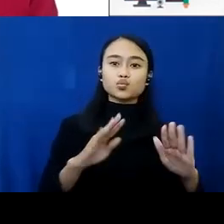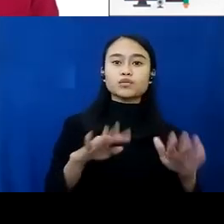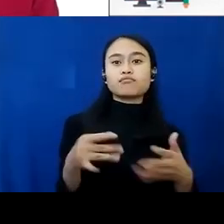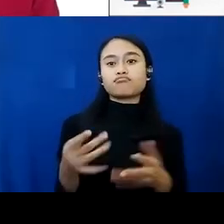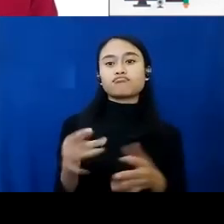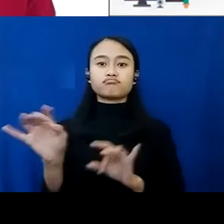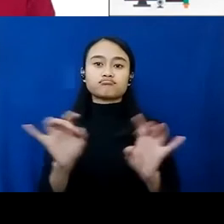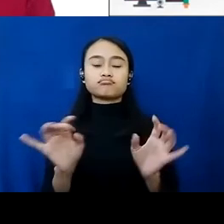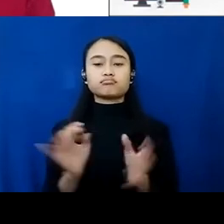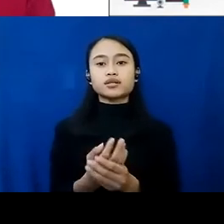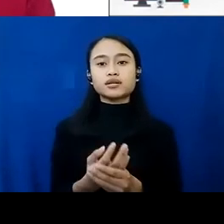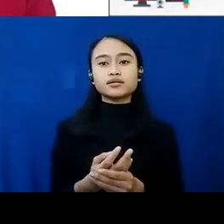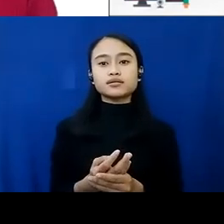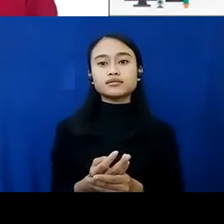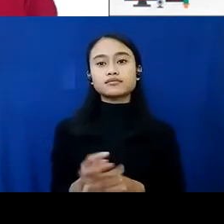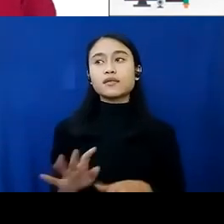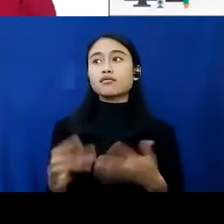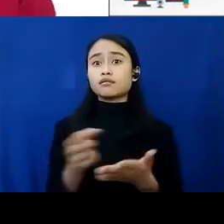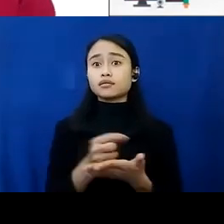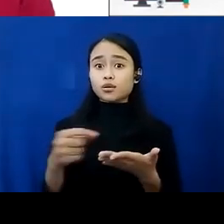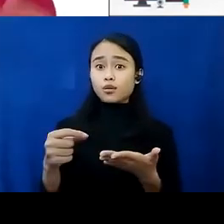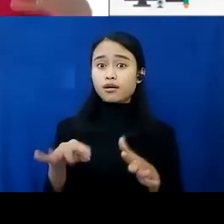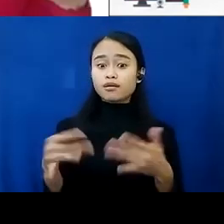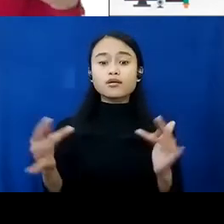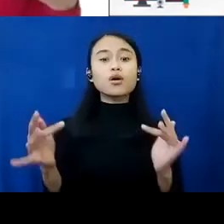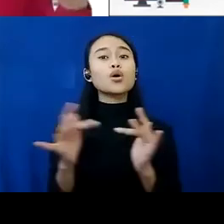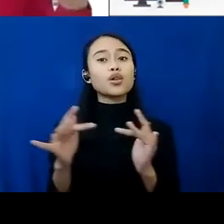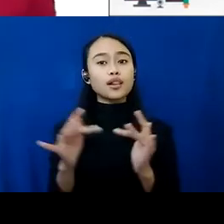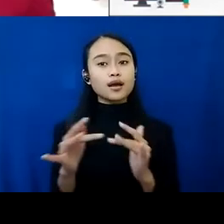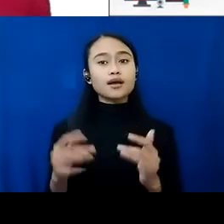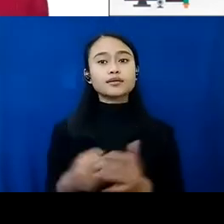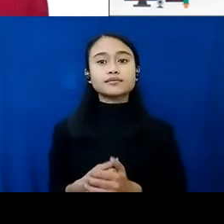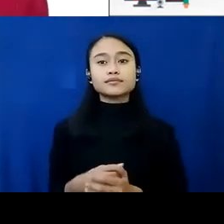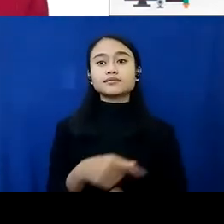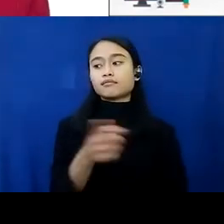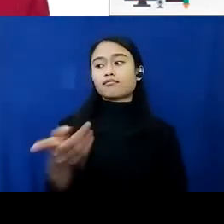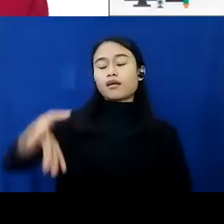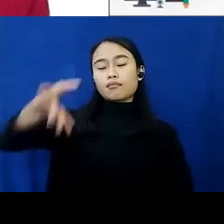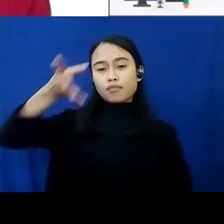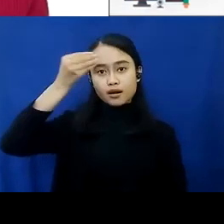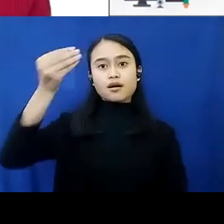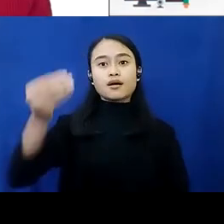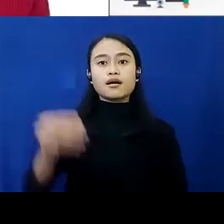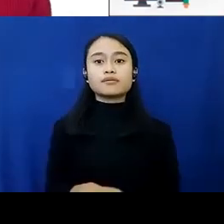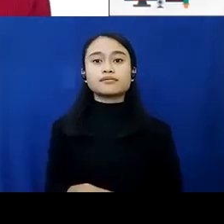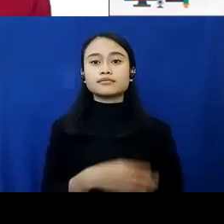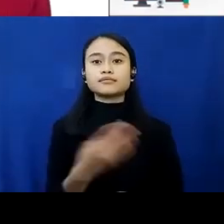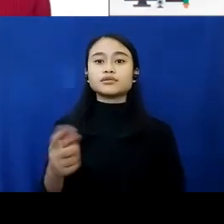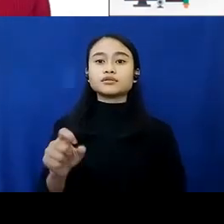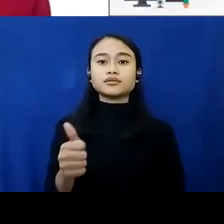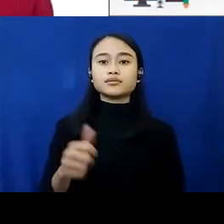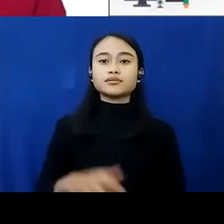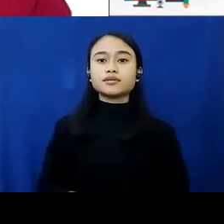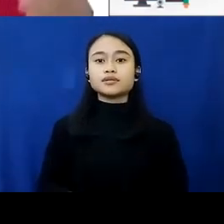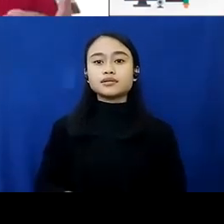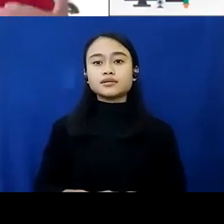or at school or online they know they can and should speak up about